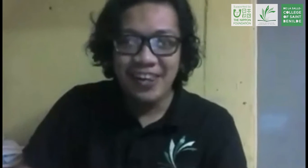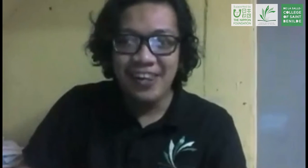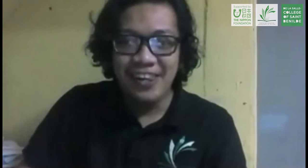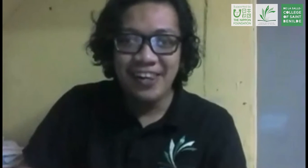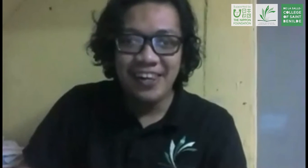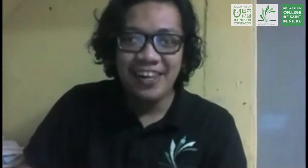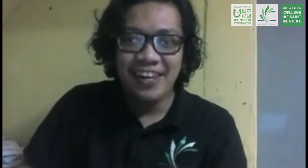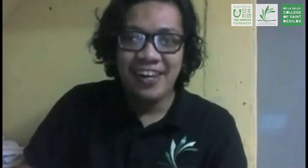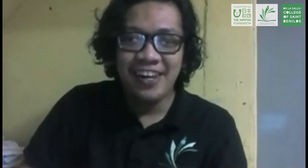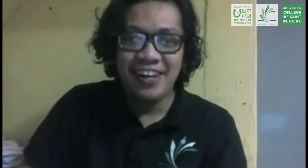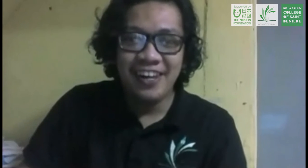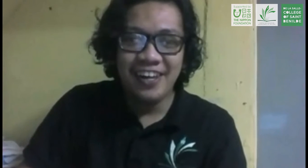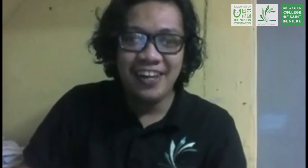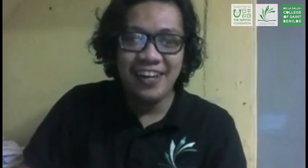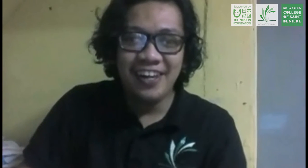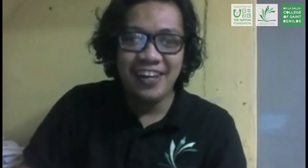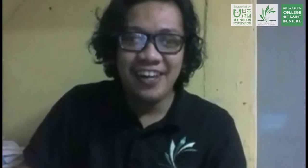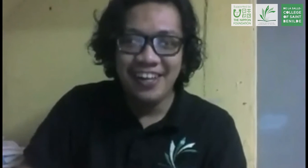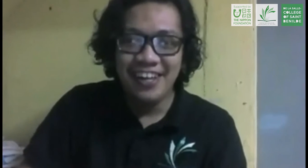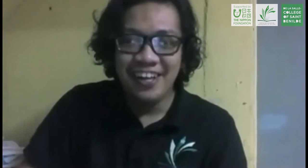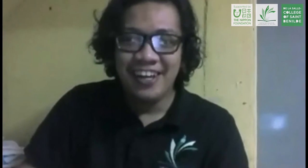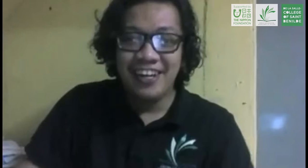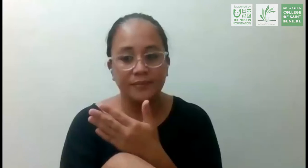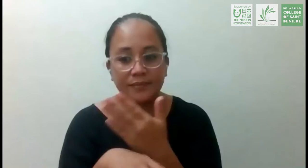a break and come back at